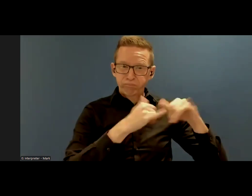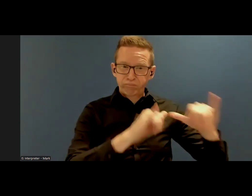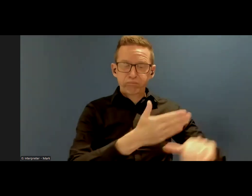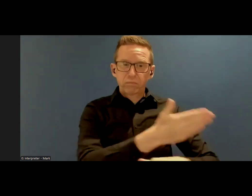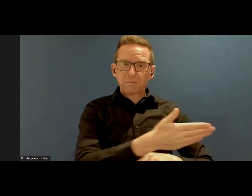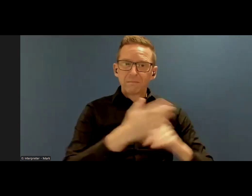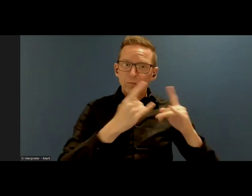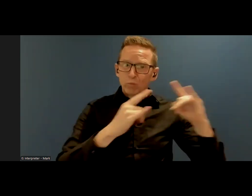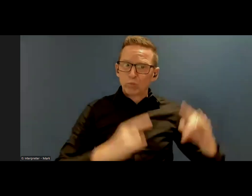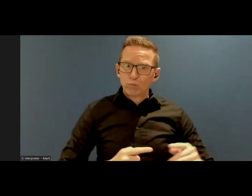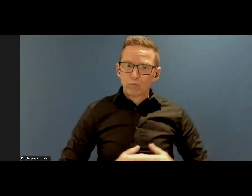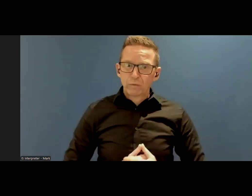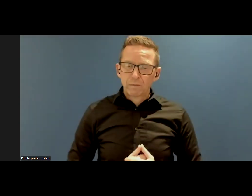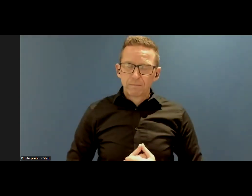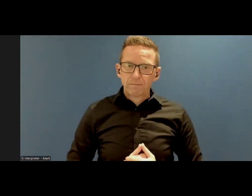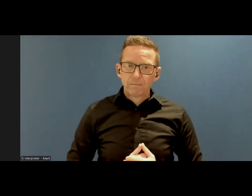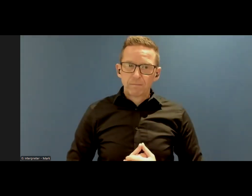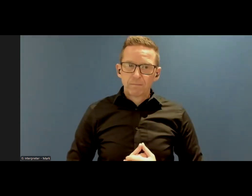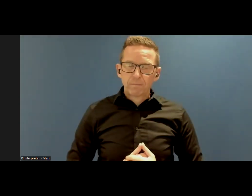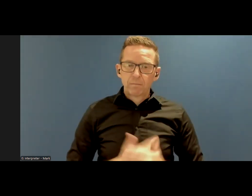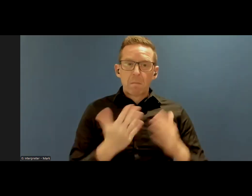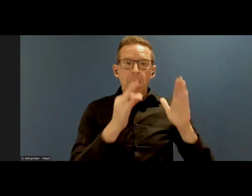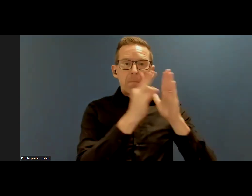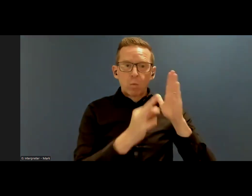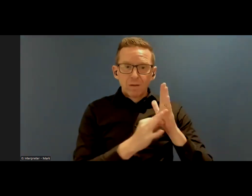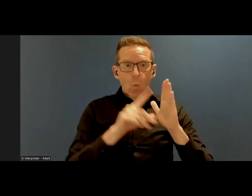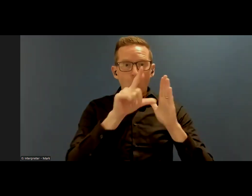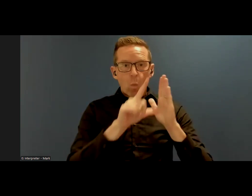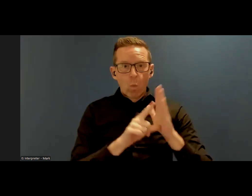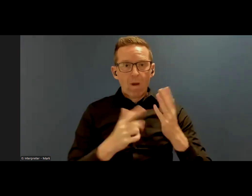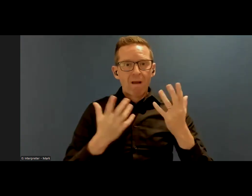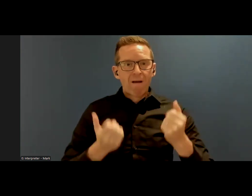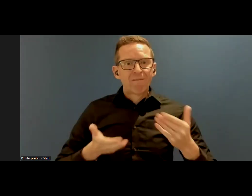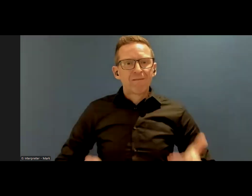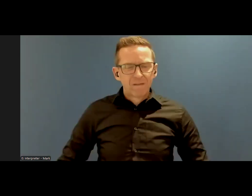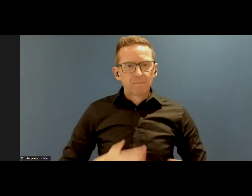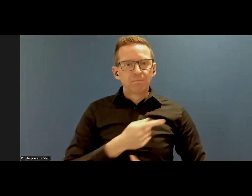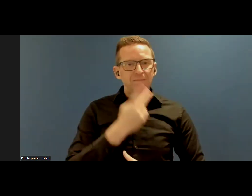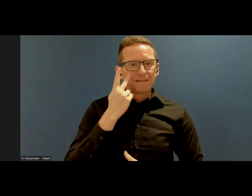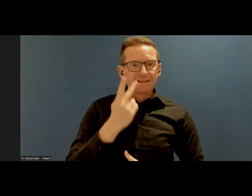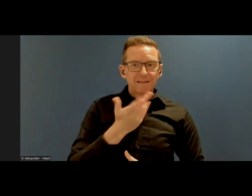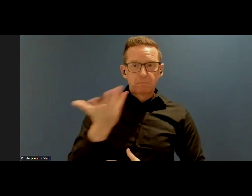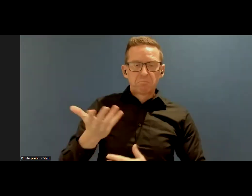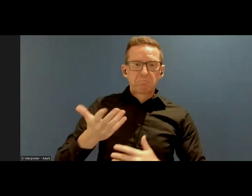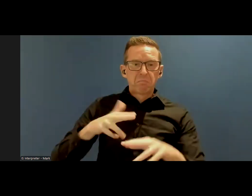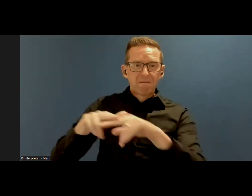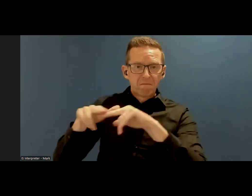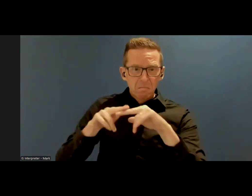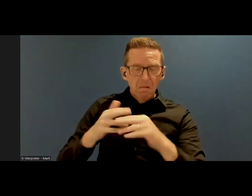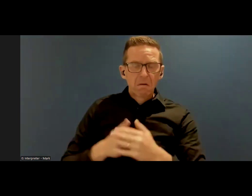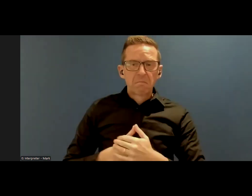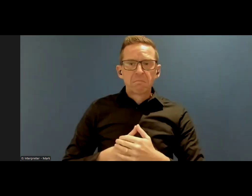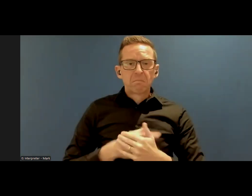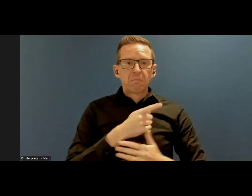policies that we currently have, or the laws that we currently have, enable family members and healthcare